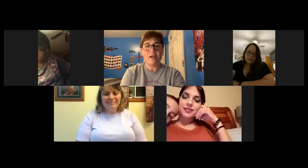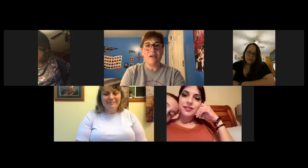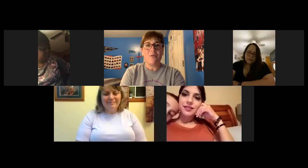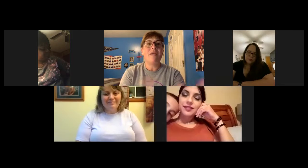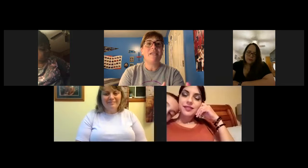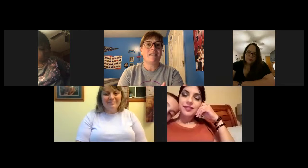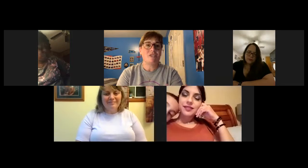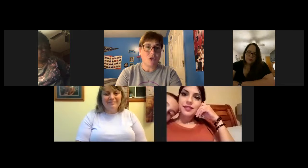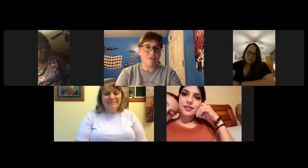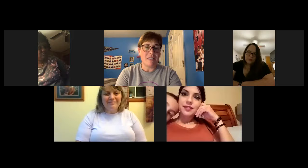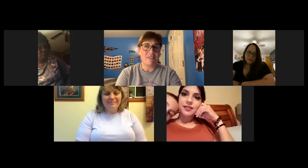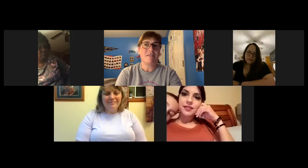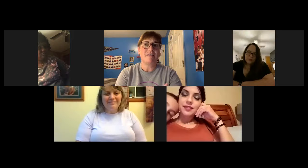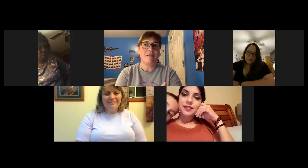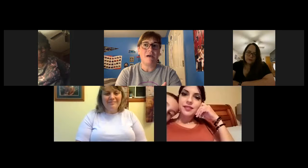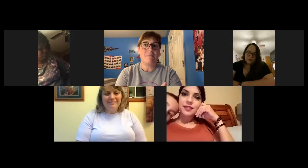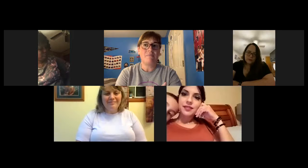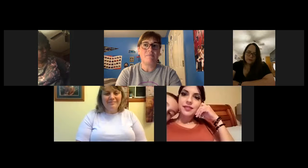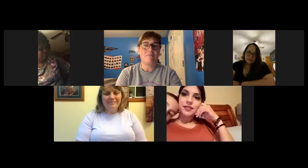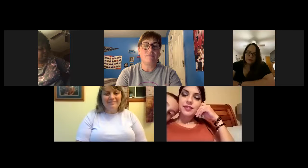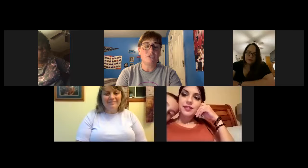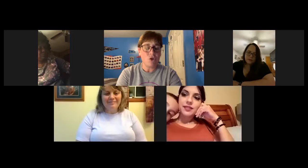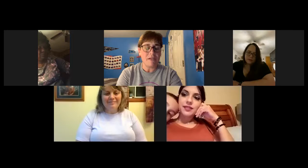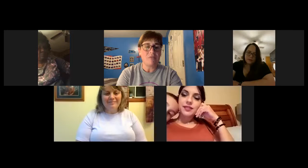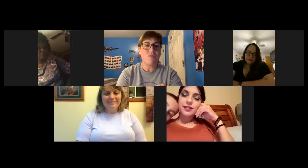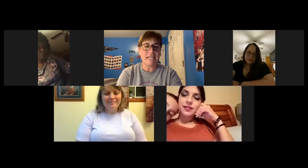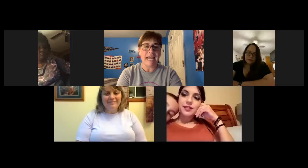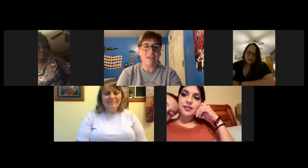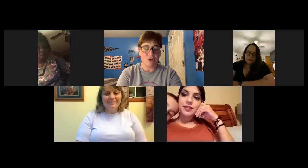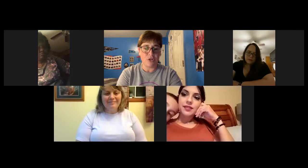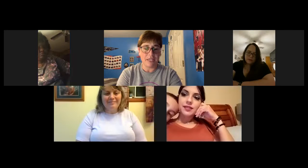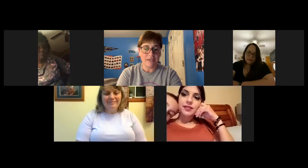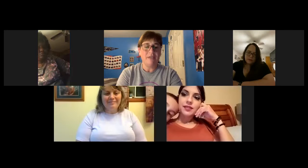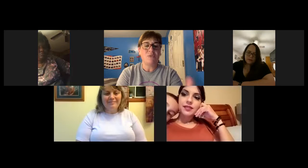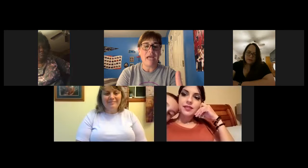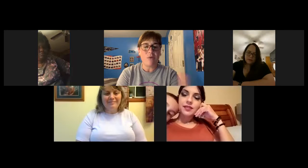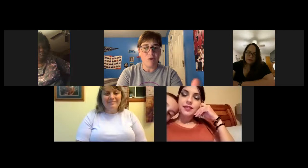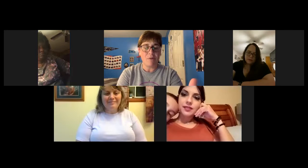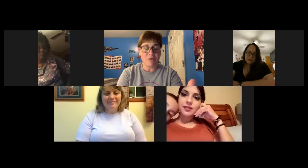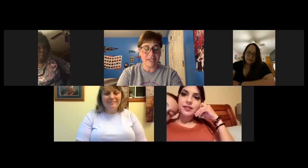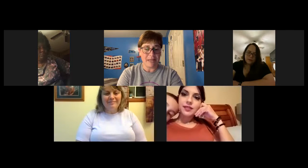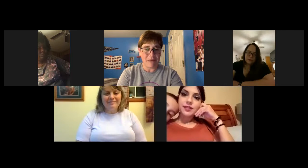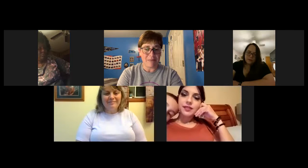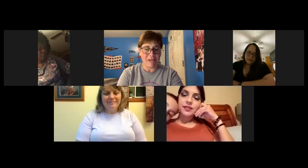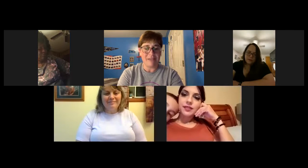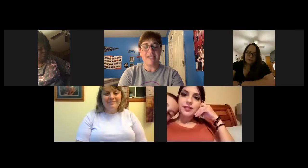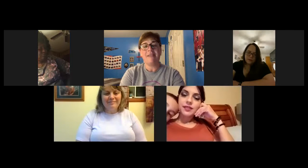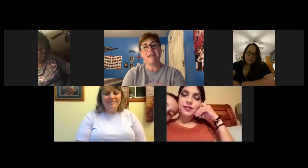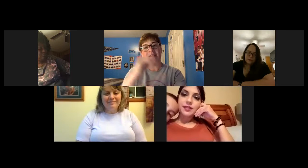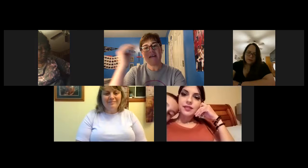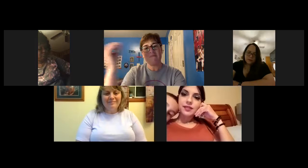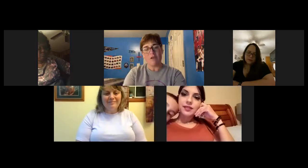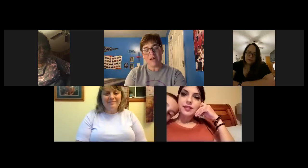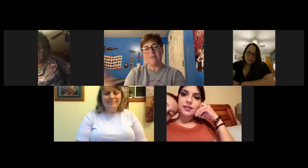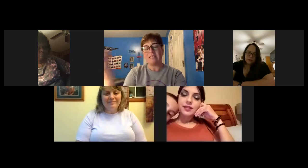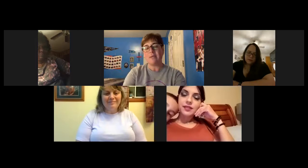so we did the service, the sermon was at 8:30 because we had one person getting baptized. And then at